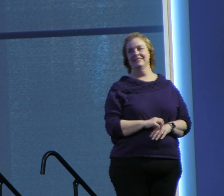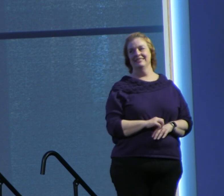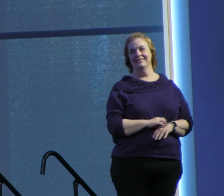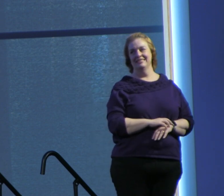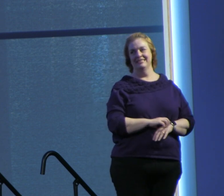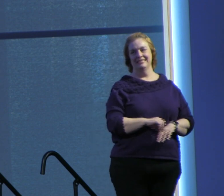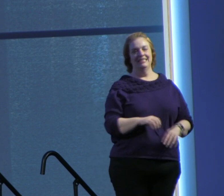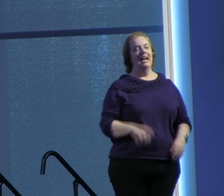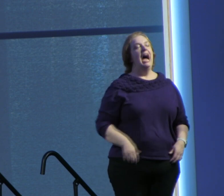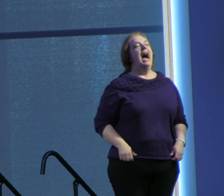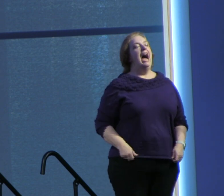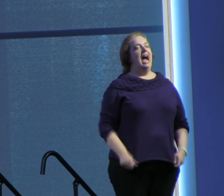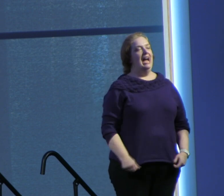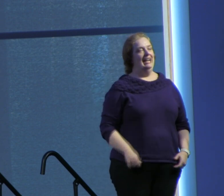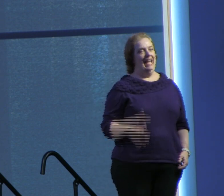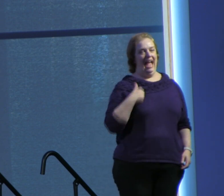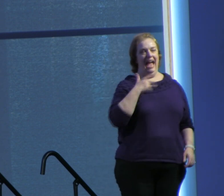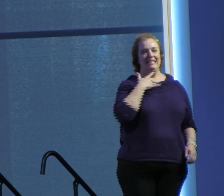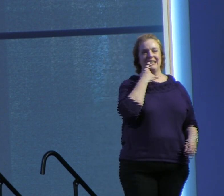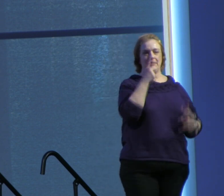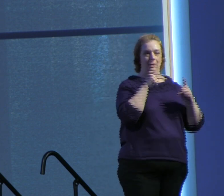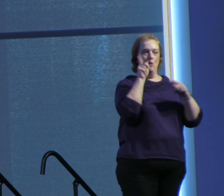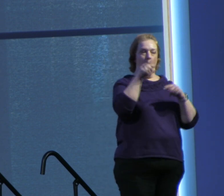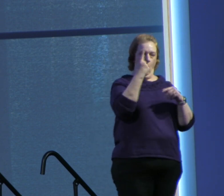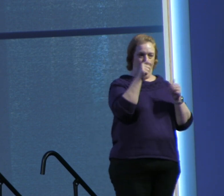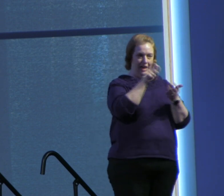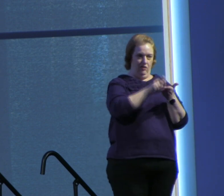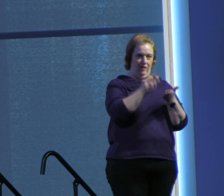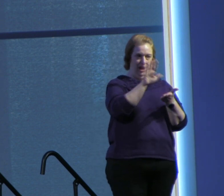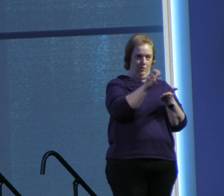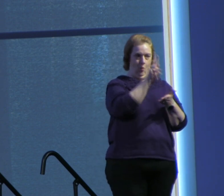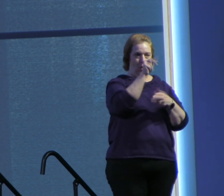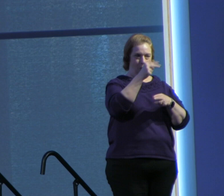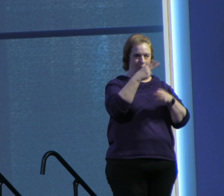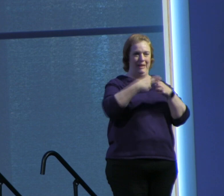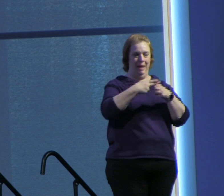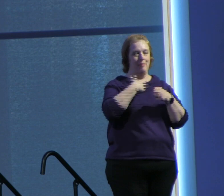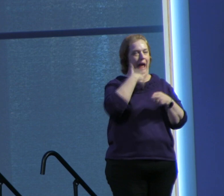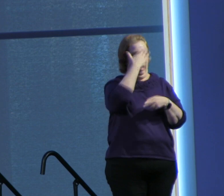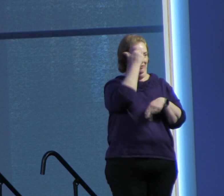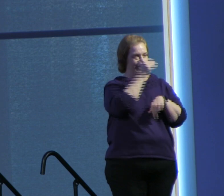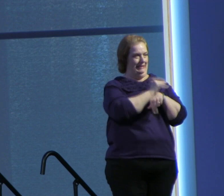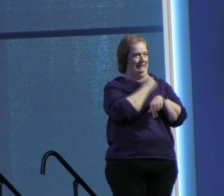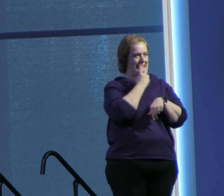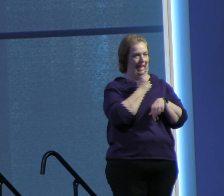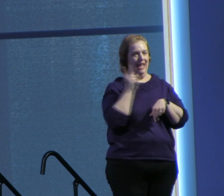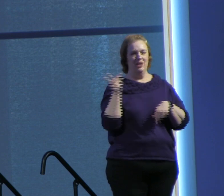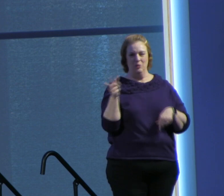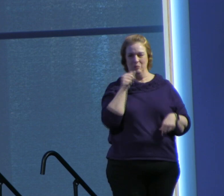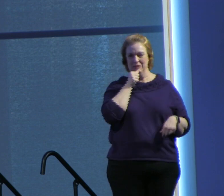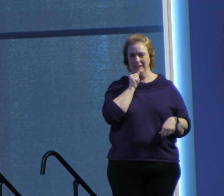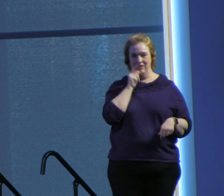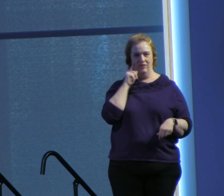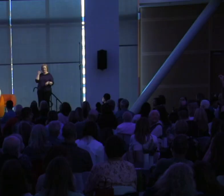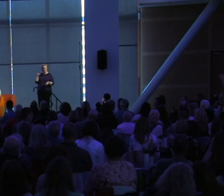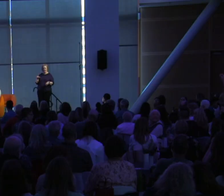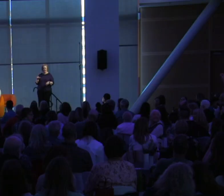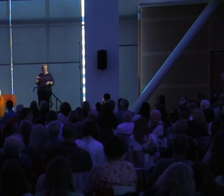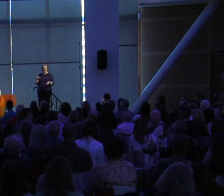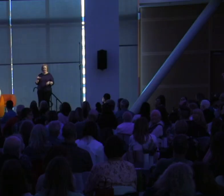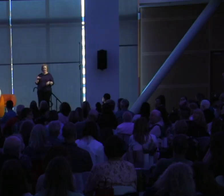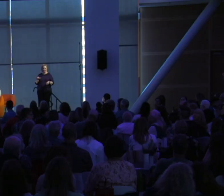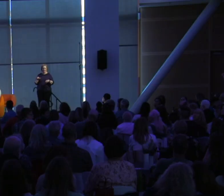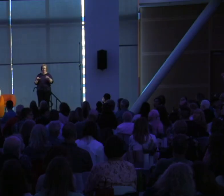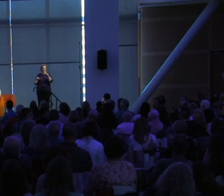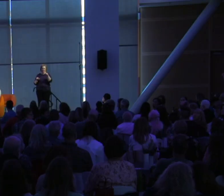I generally tell people, please only write your own name on it. I forgot to say that tonight, and you're the one who suffers for that. Sorry.